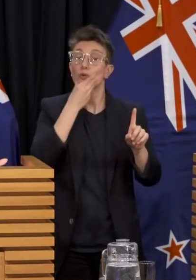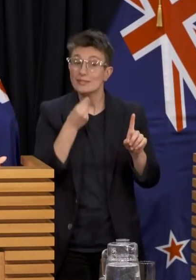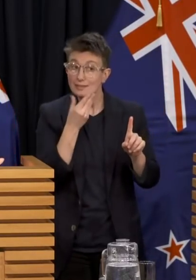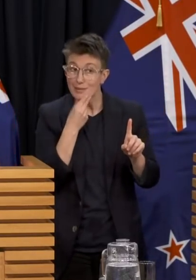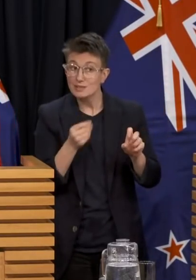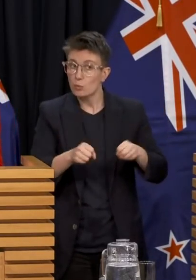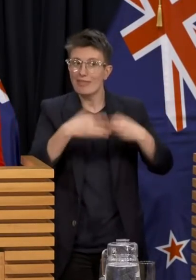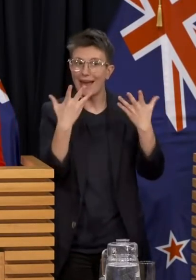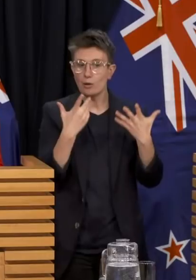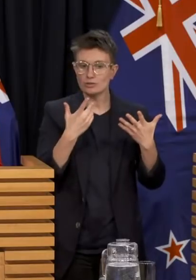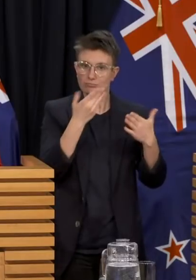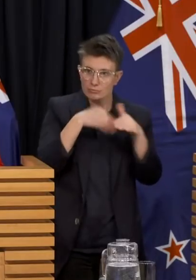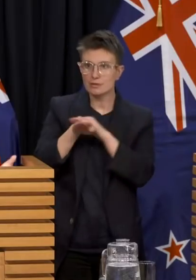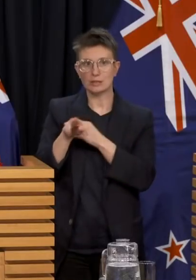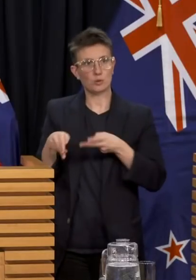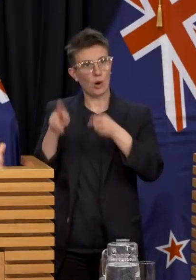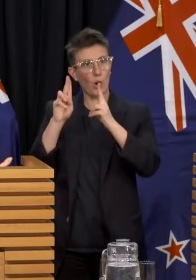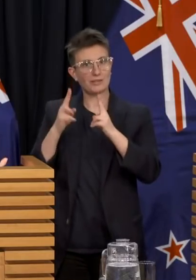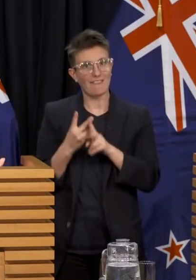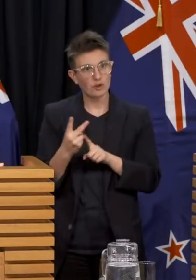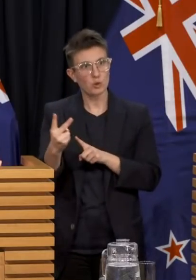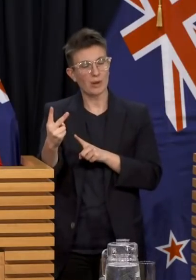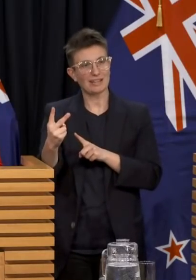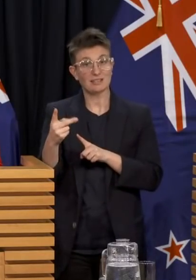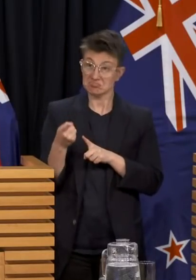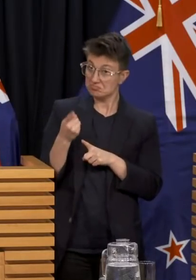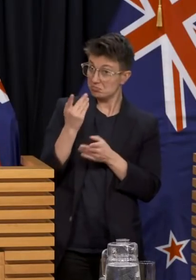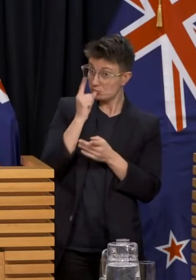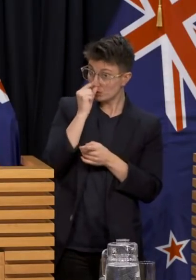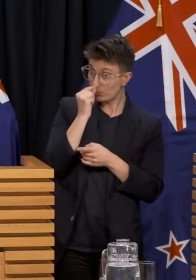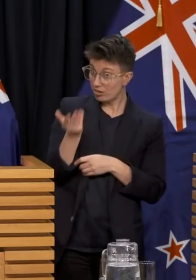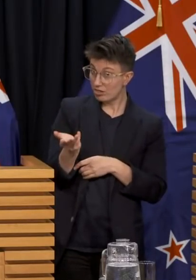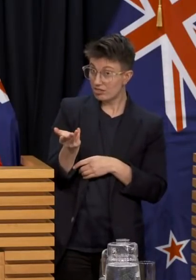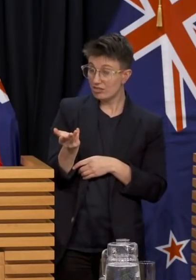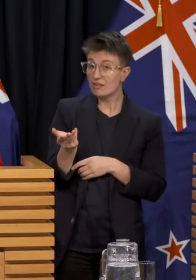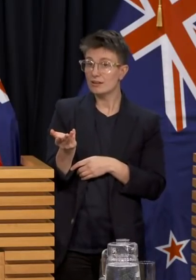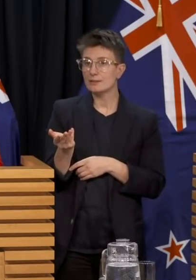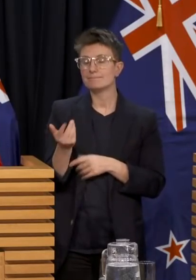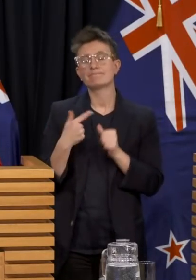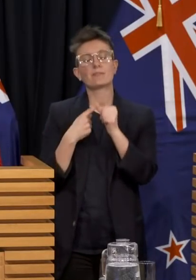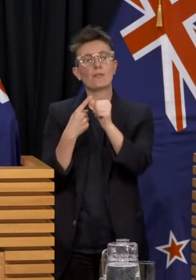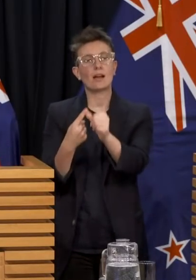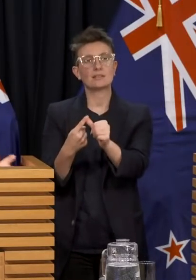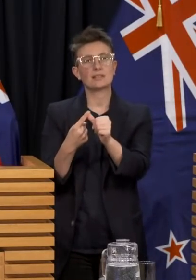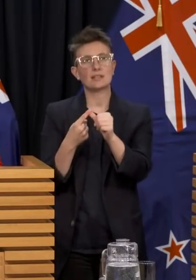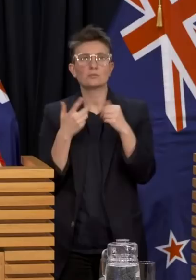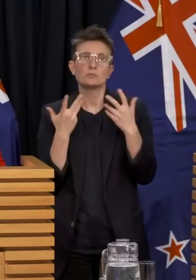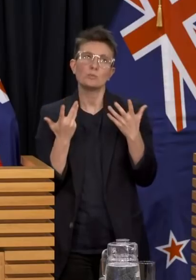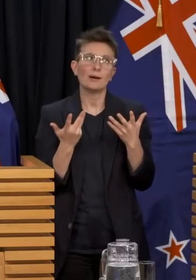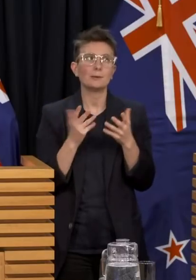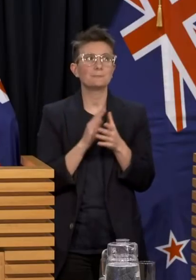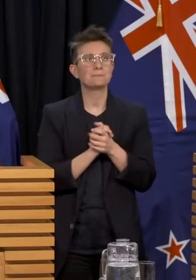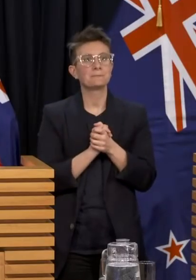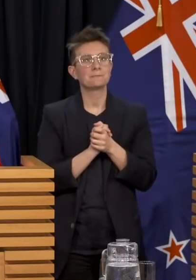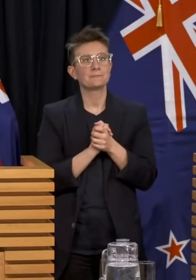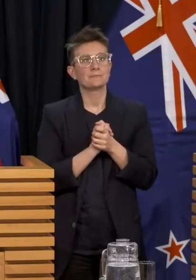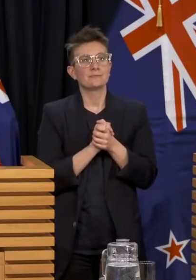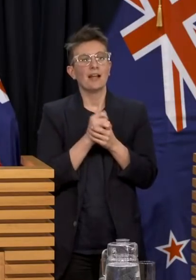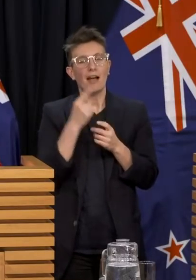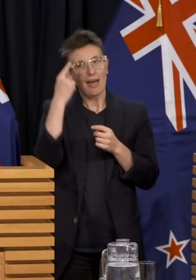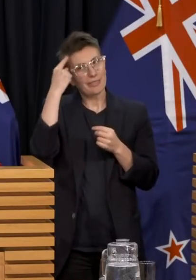that while we're seeing a whole of Australia approach to travel, and while we've got border movements